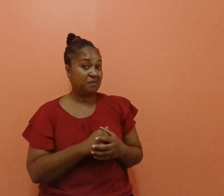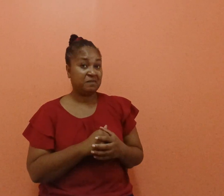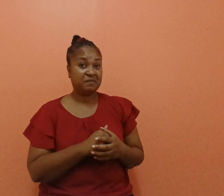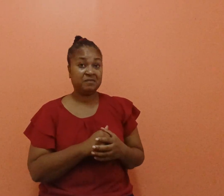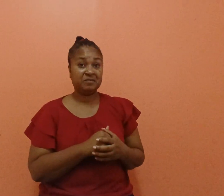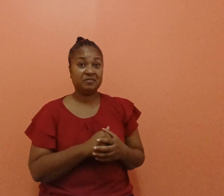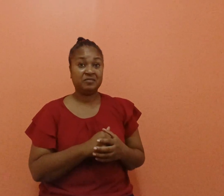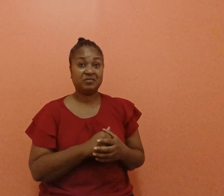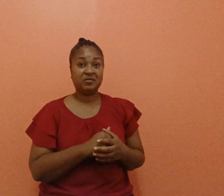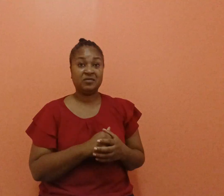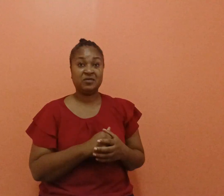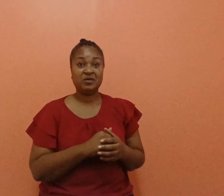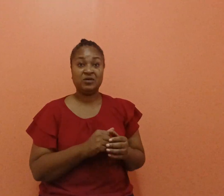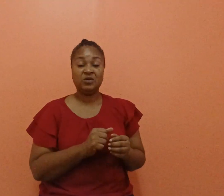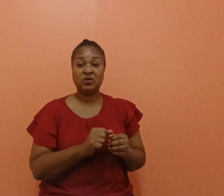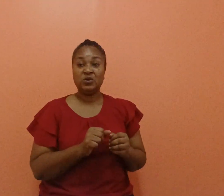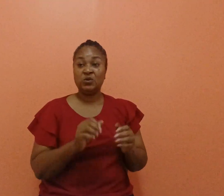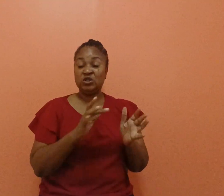So Jesus opened a scroll.